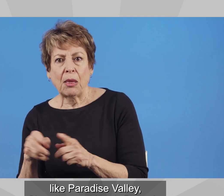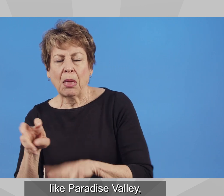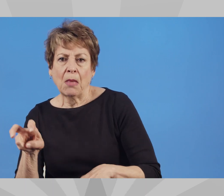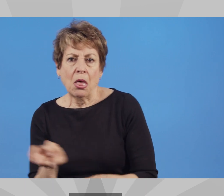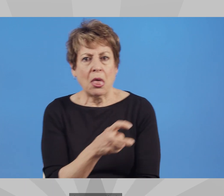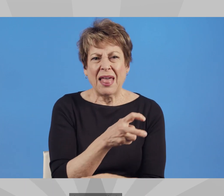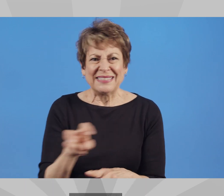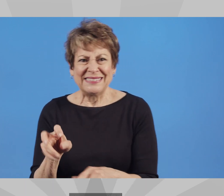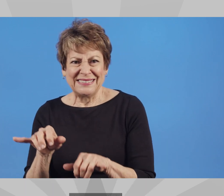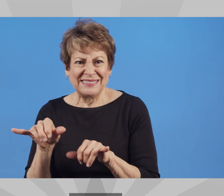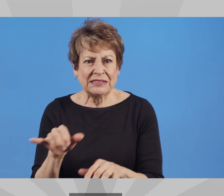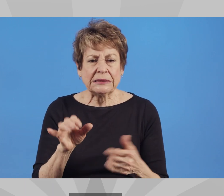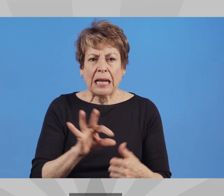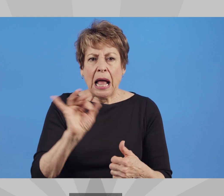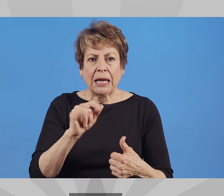Phoenix.